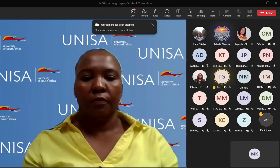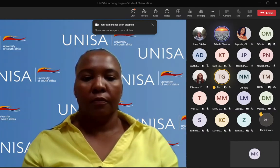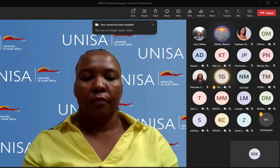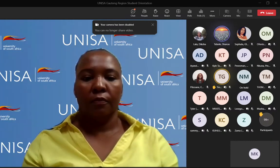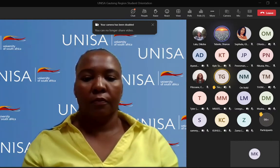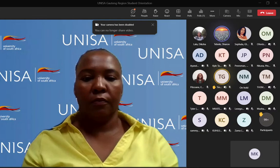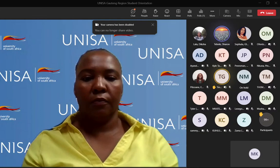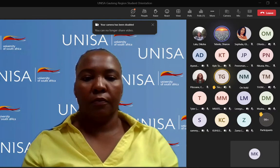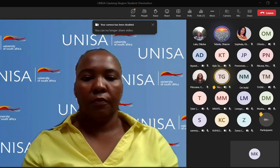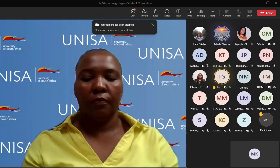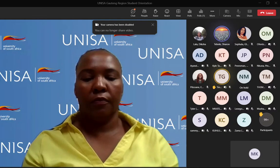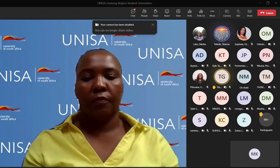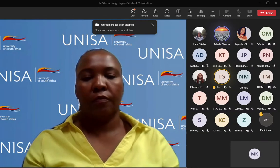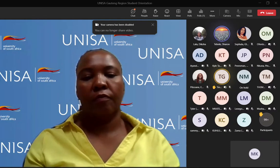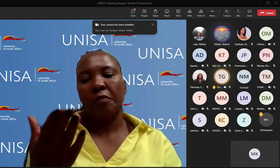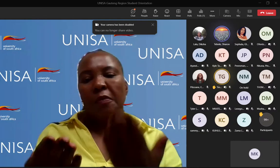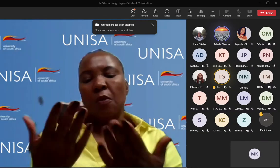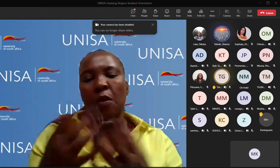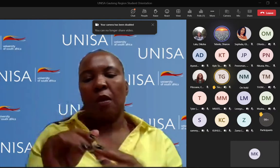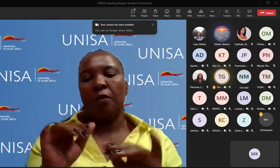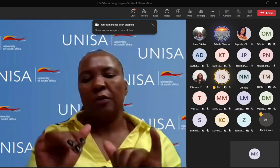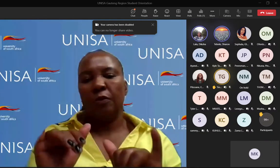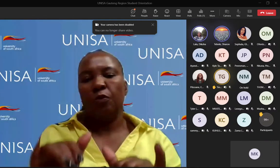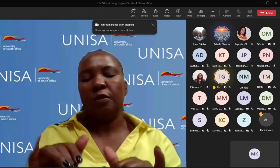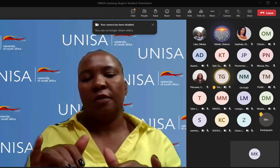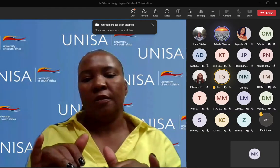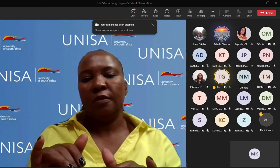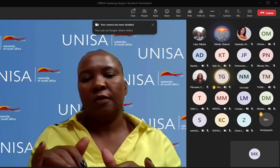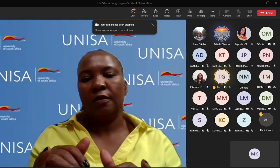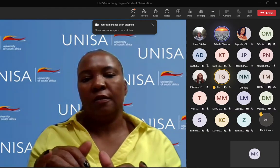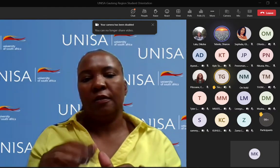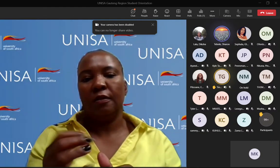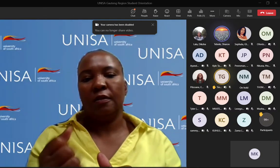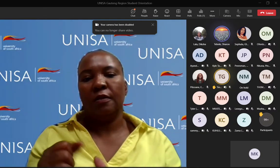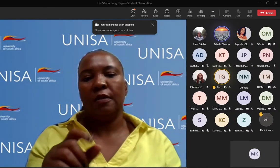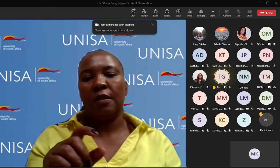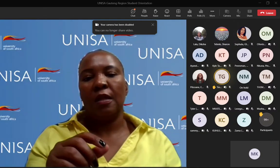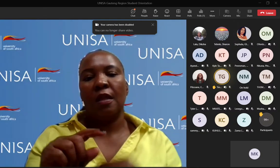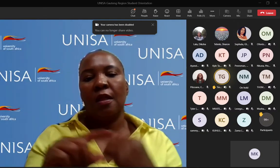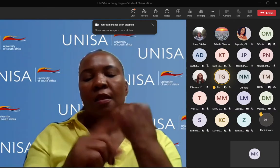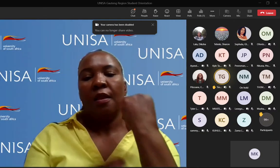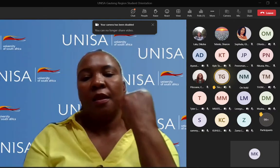um maybe while we wait for my colleague we can take the last question from dinghyukon